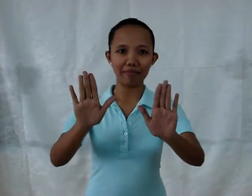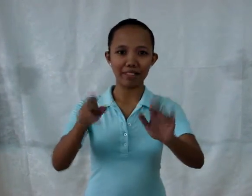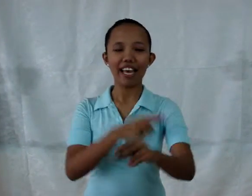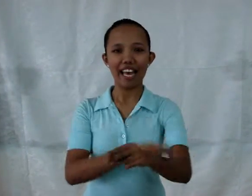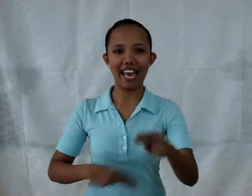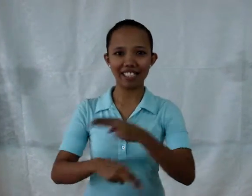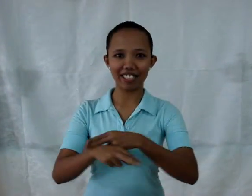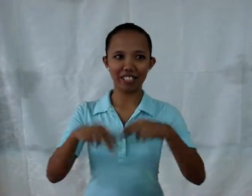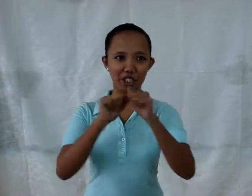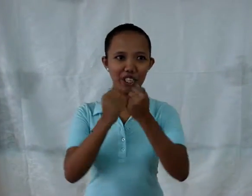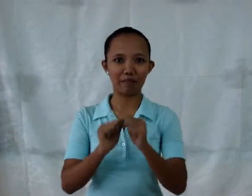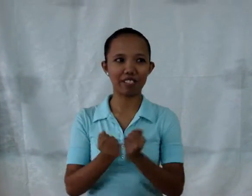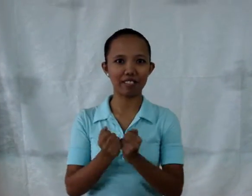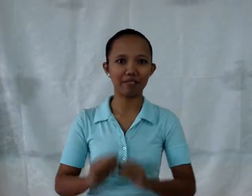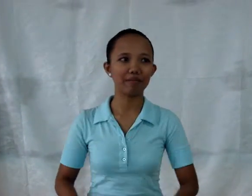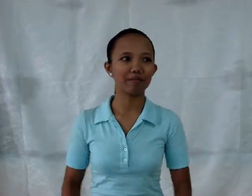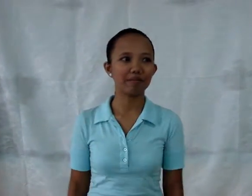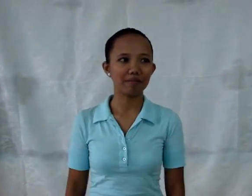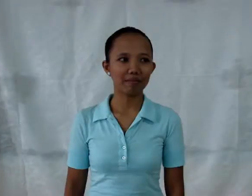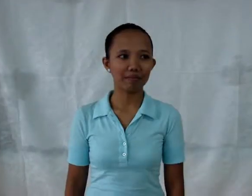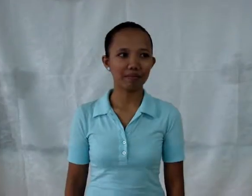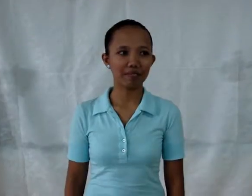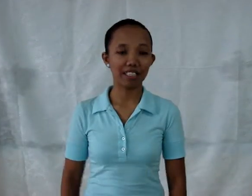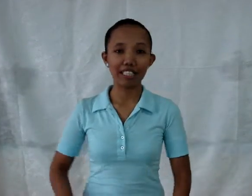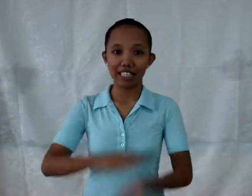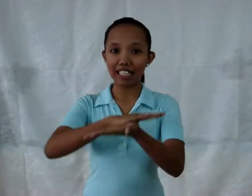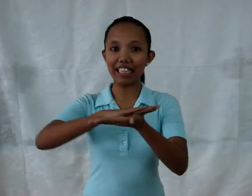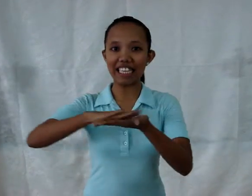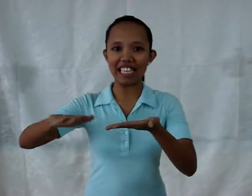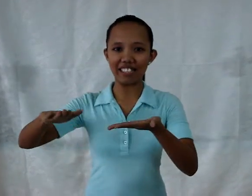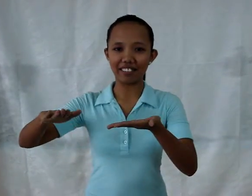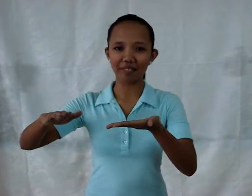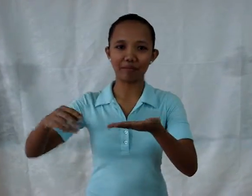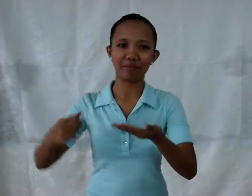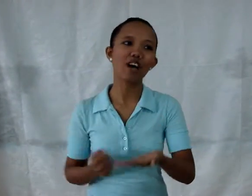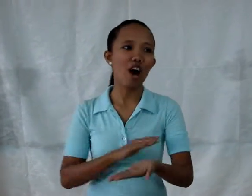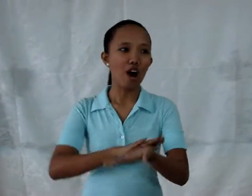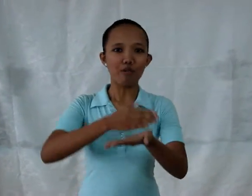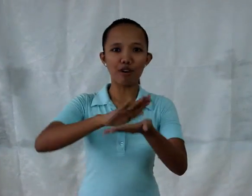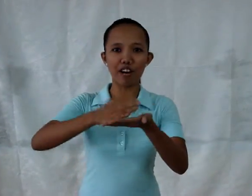handshapes. Clean. Rough.